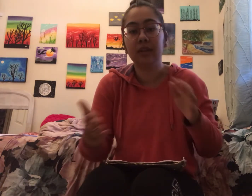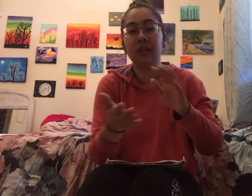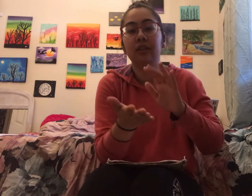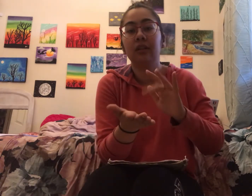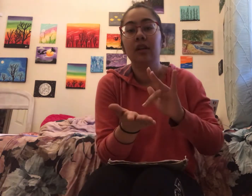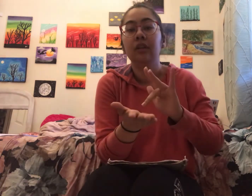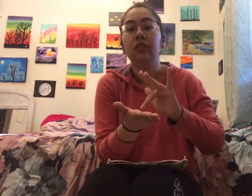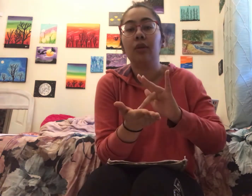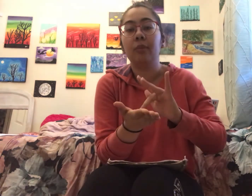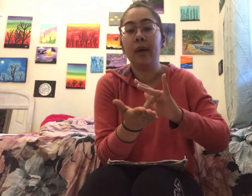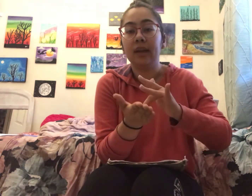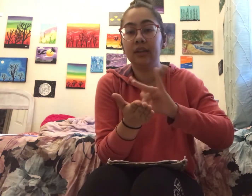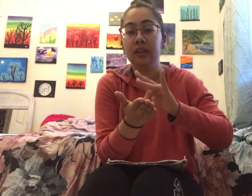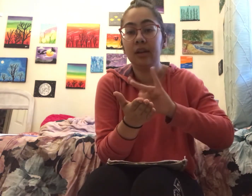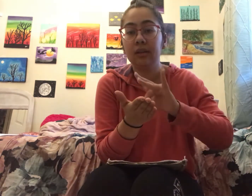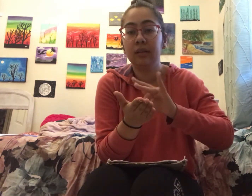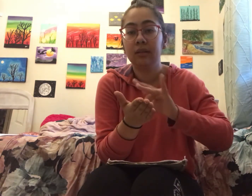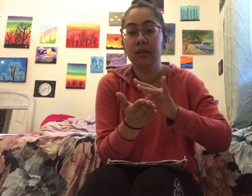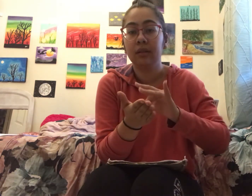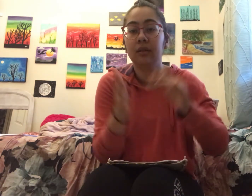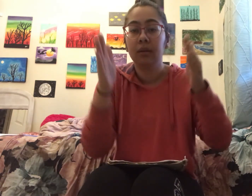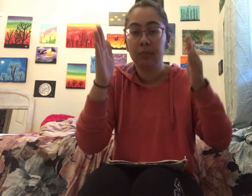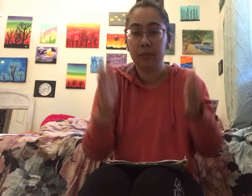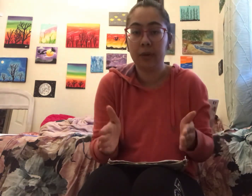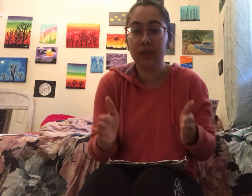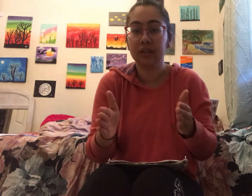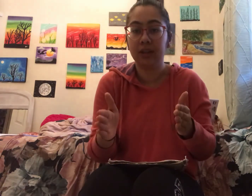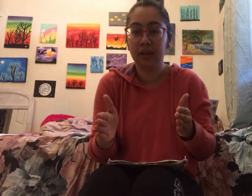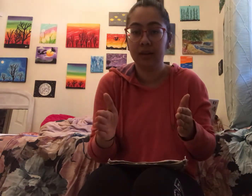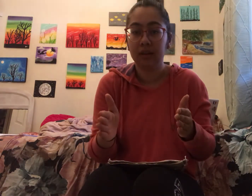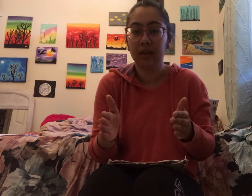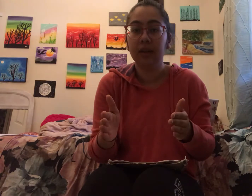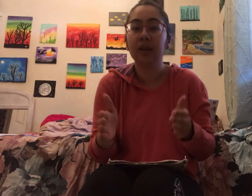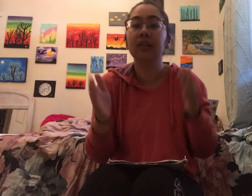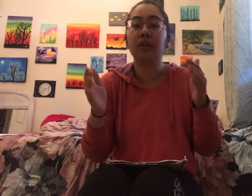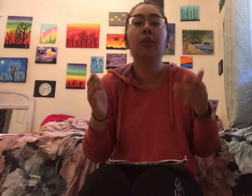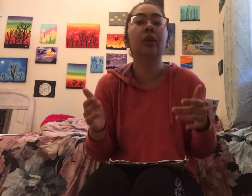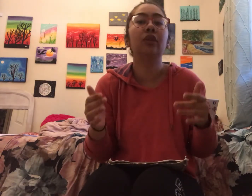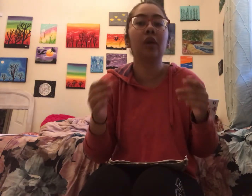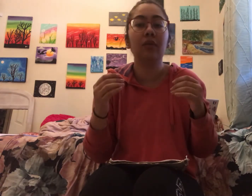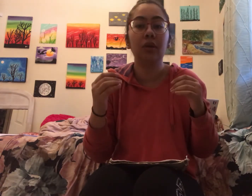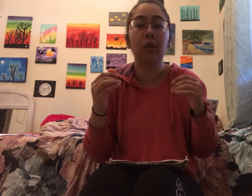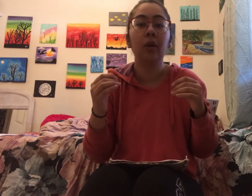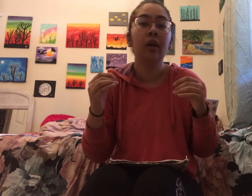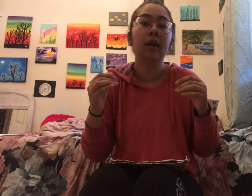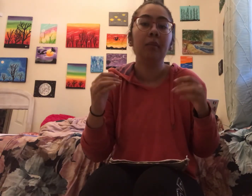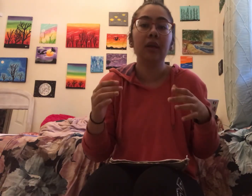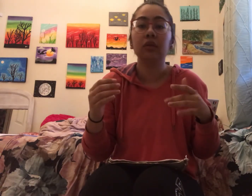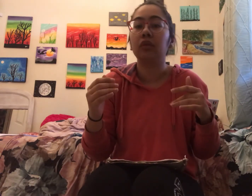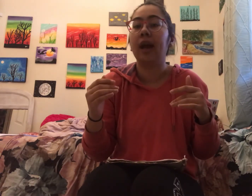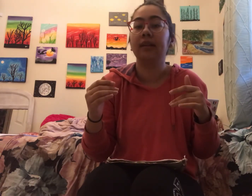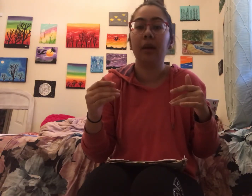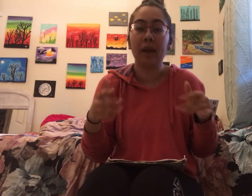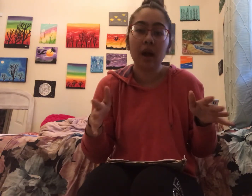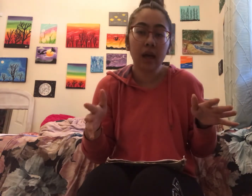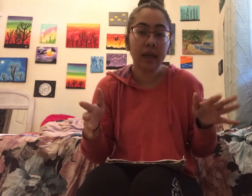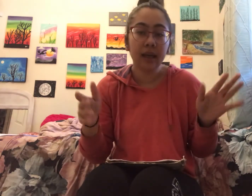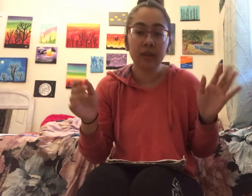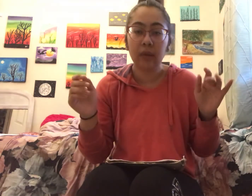pharmacist. So medicine, person. Because they're the ones who give you pills for antibiotics and